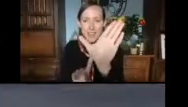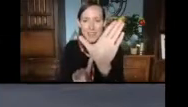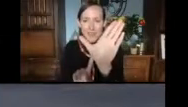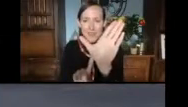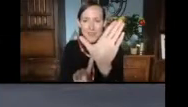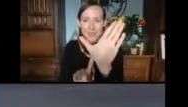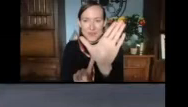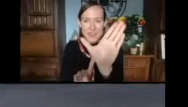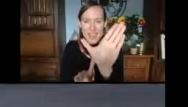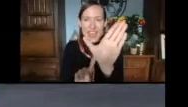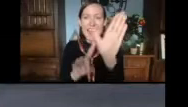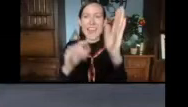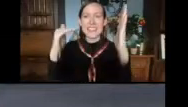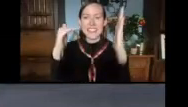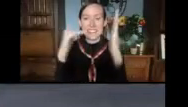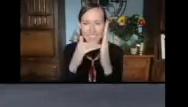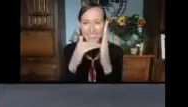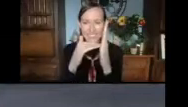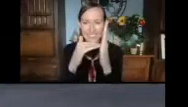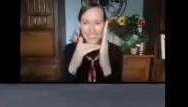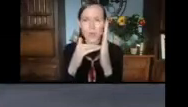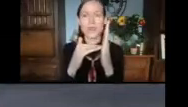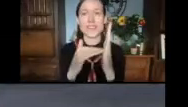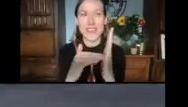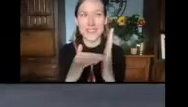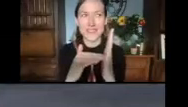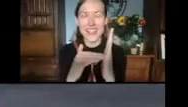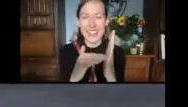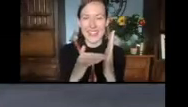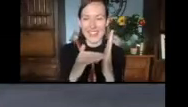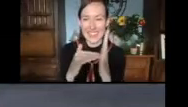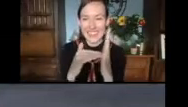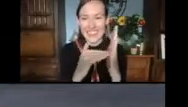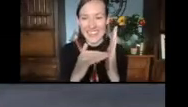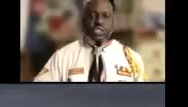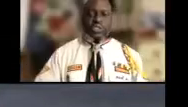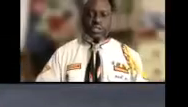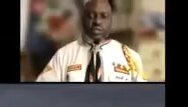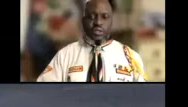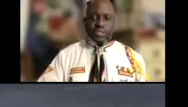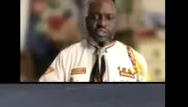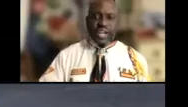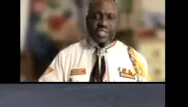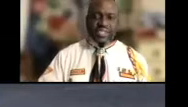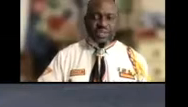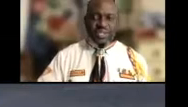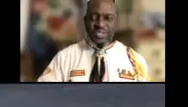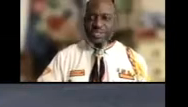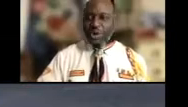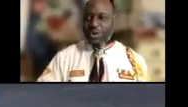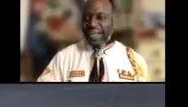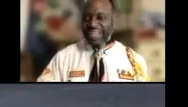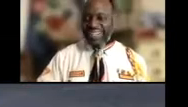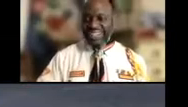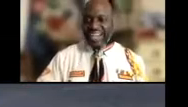Y and Z for Z. Oh, All right. Jessica, these guys are doing